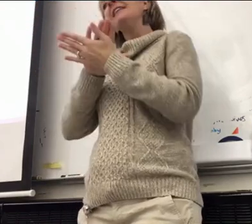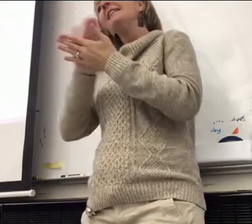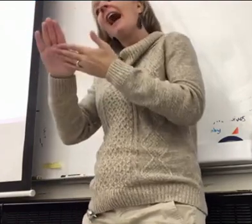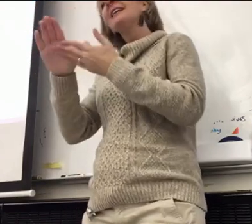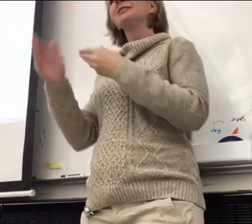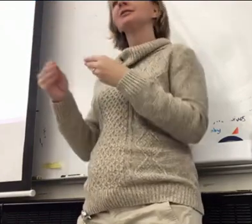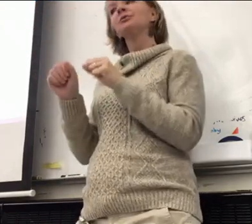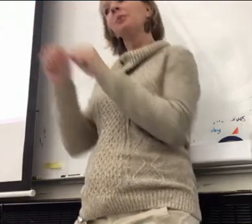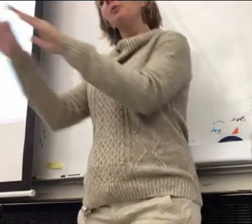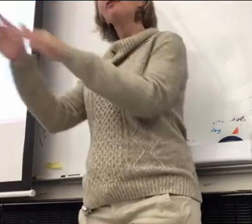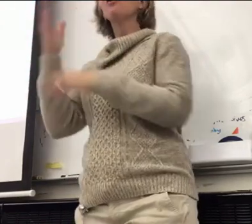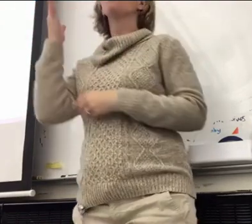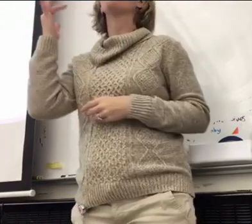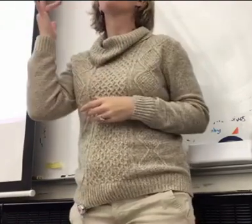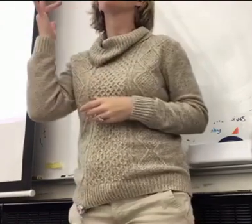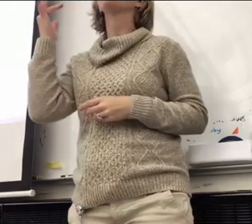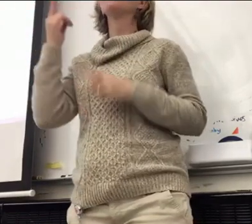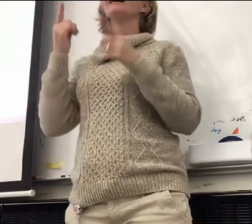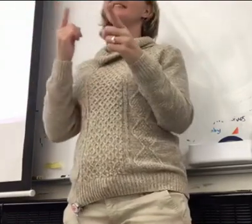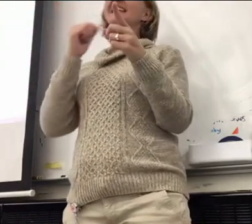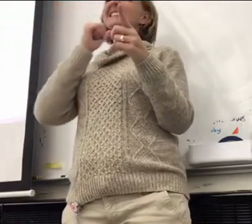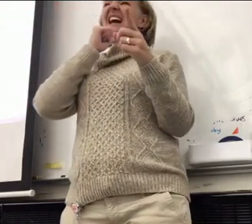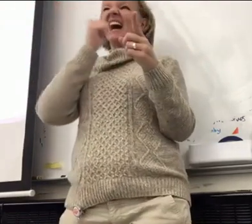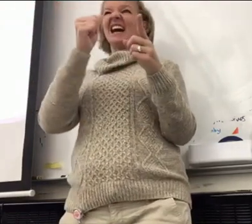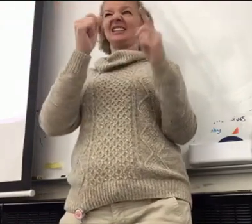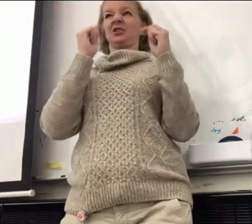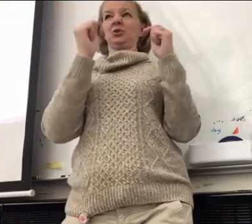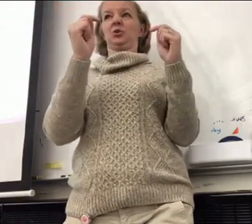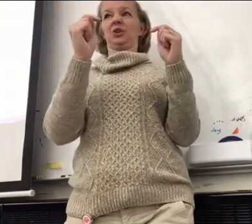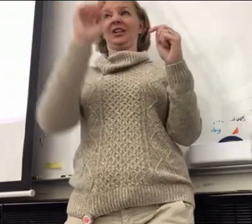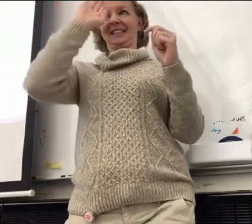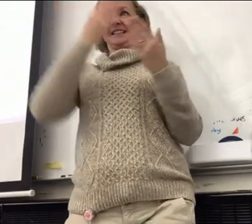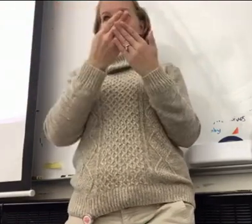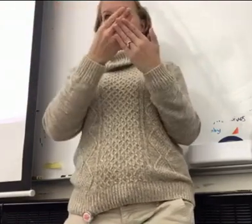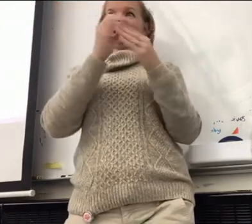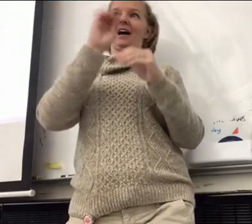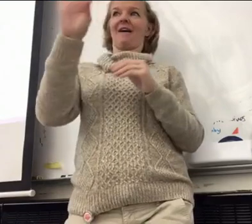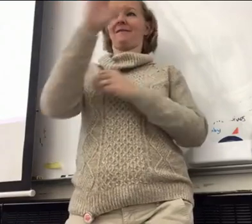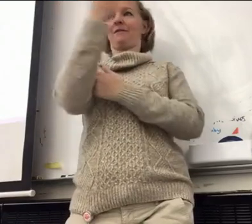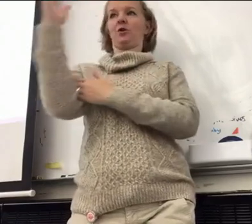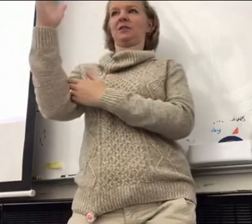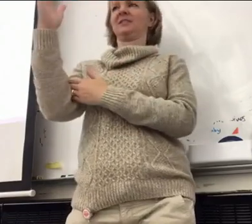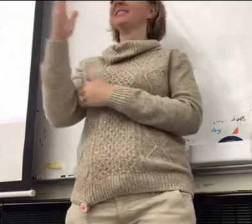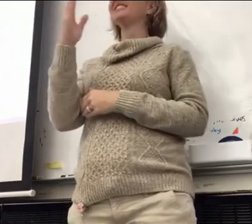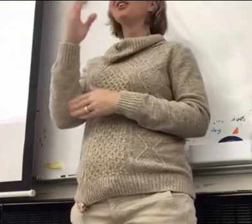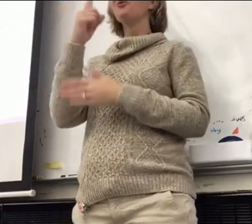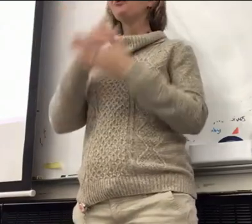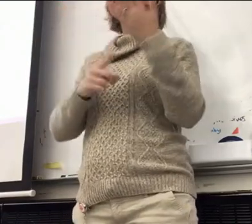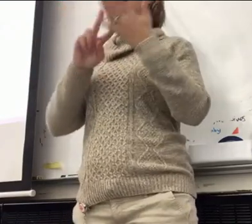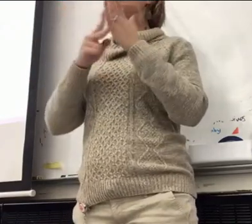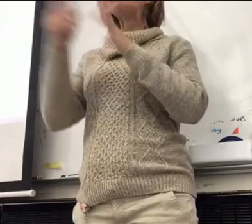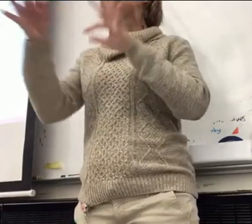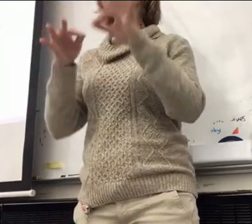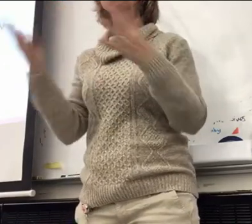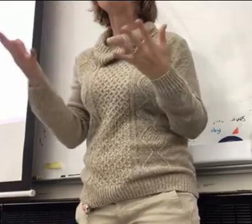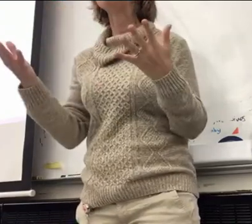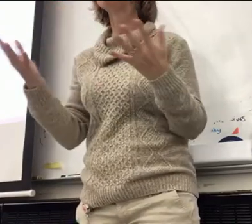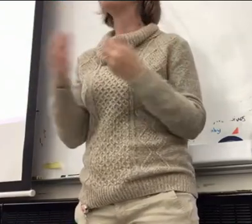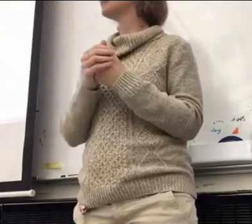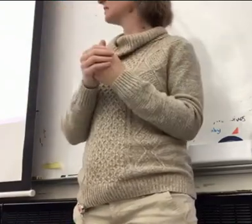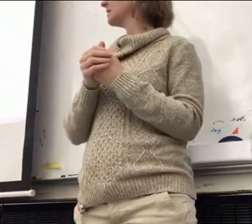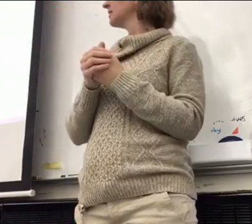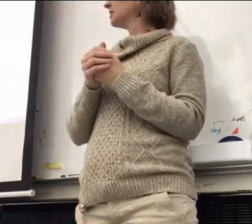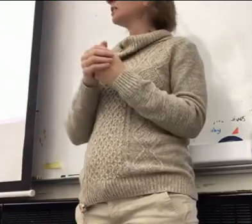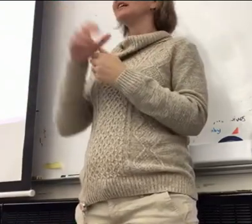And why is that? These untutored sons of the forest. How is he describing Native Americans?